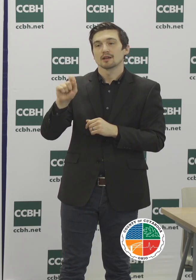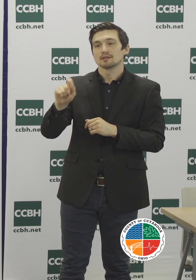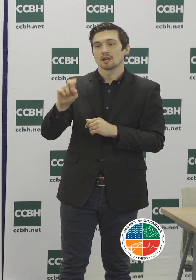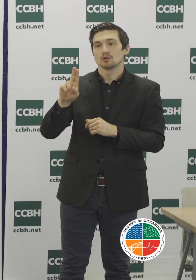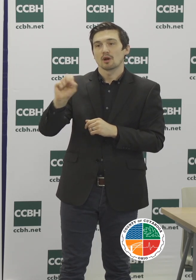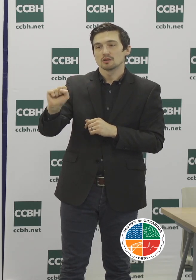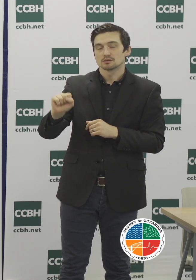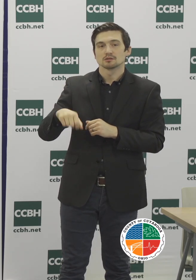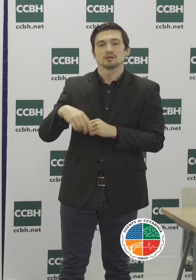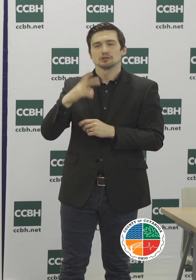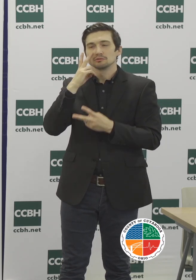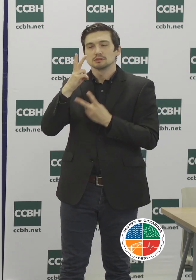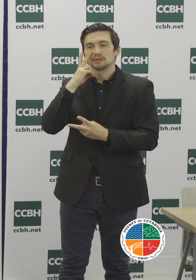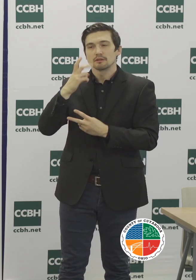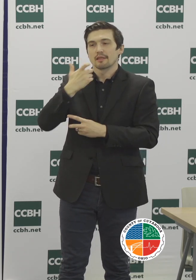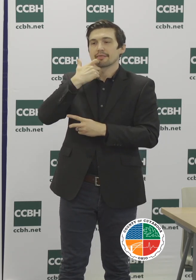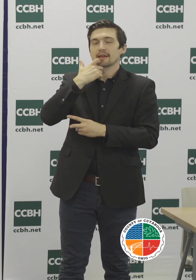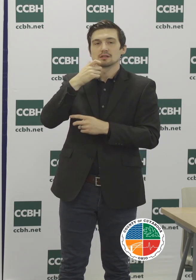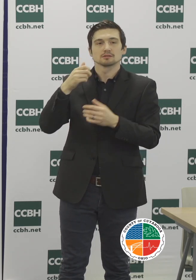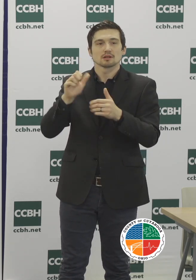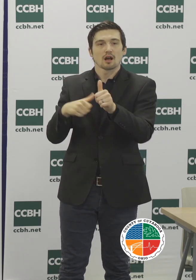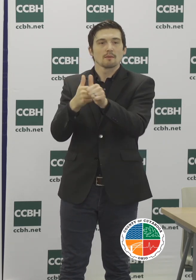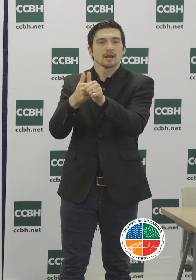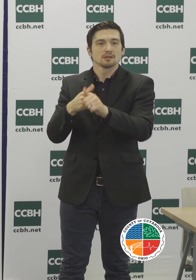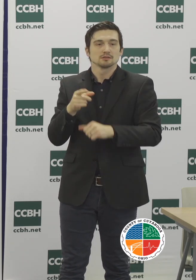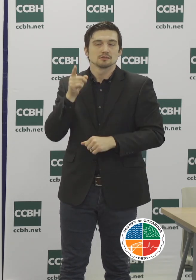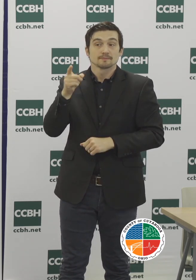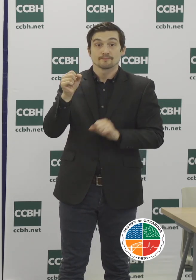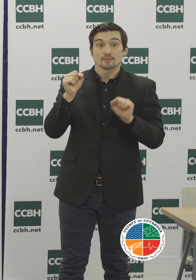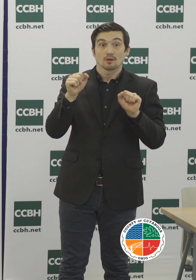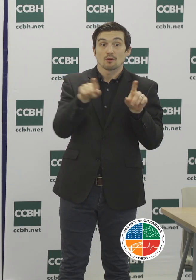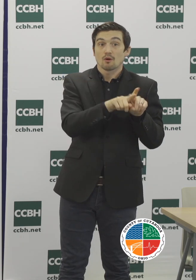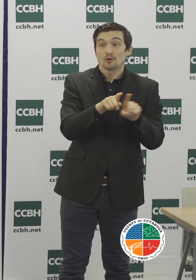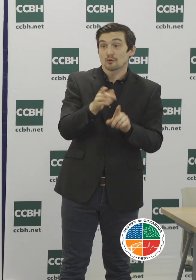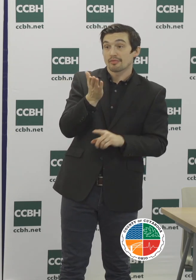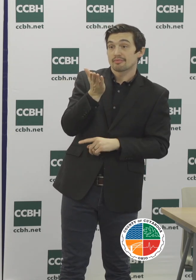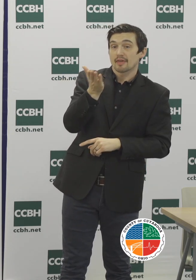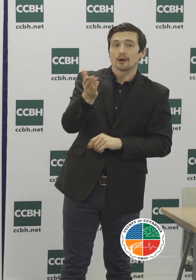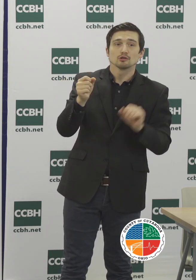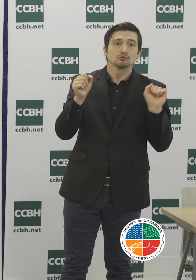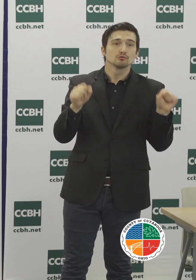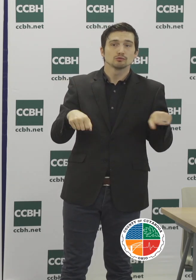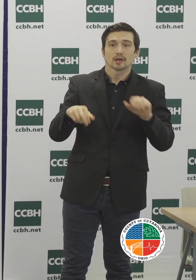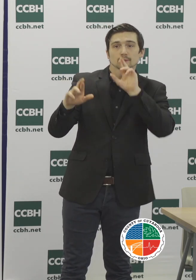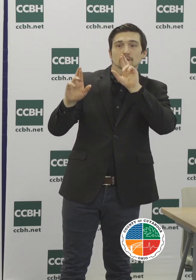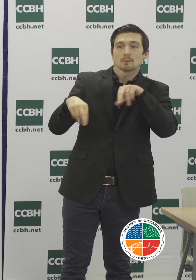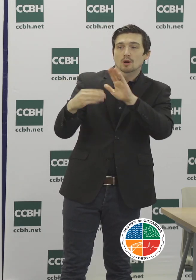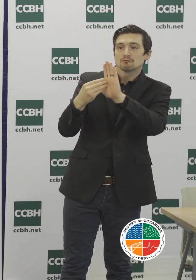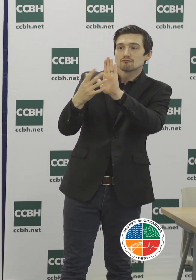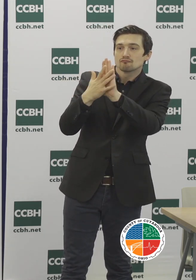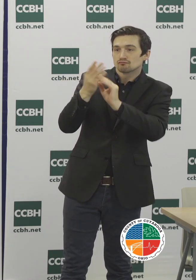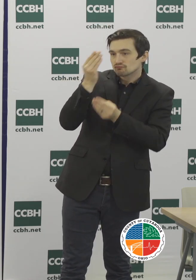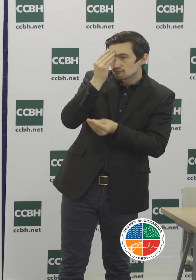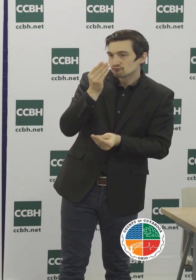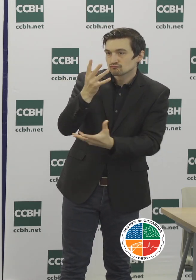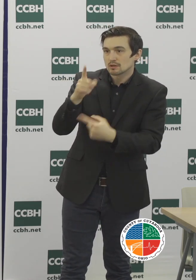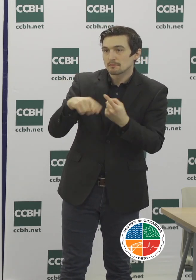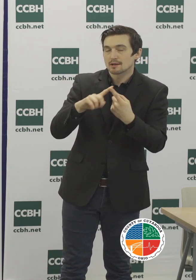consumeraffairs.cuyahogacounty.us to see the latest updates. You can also report scams at that same website, or you can